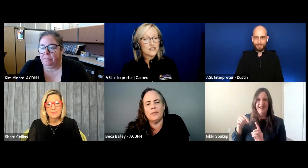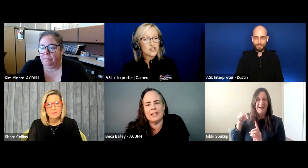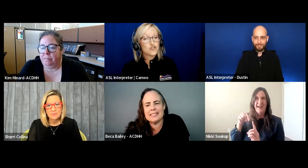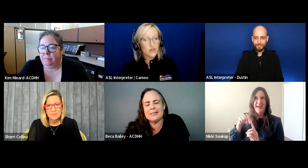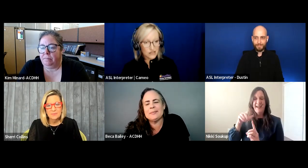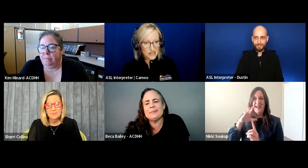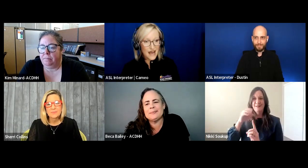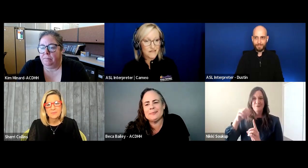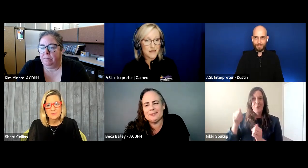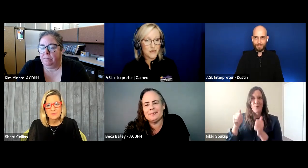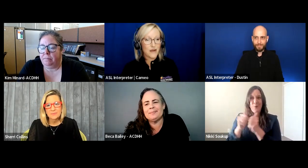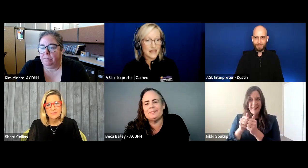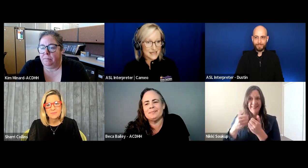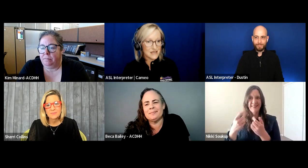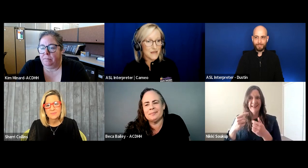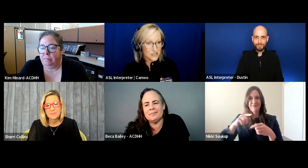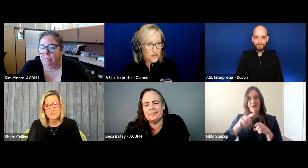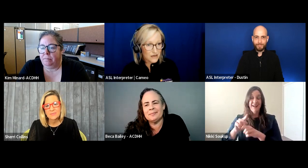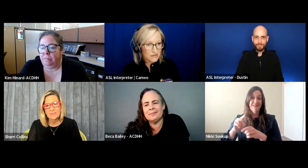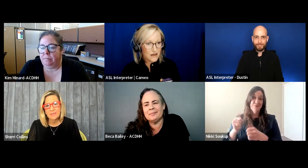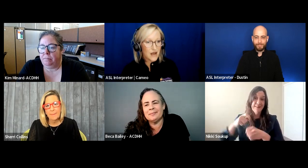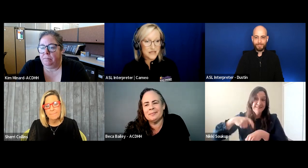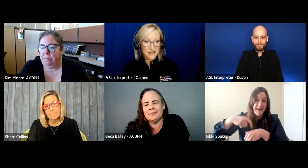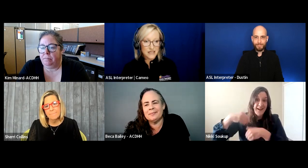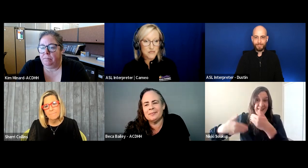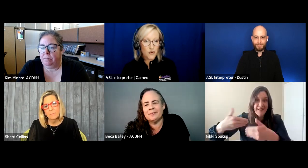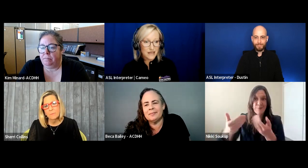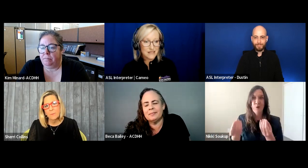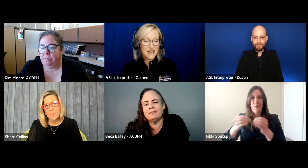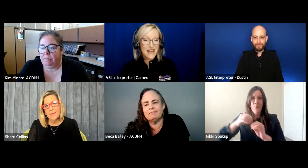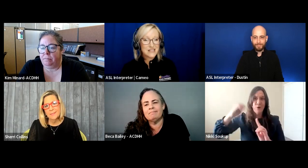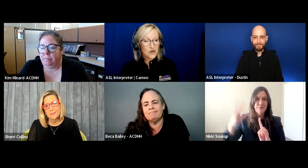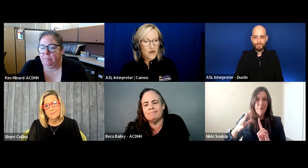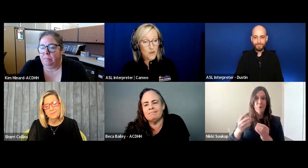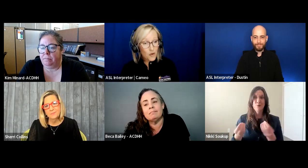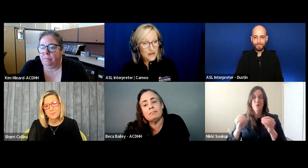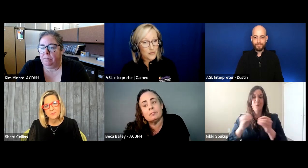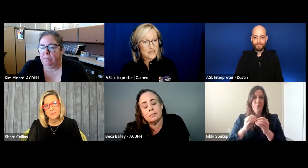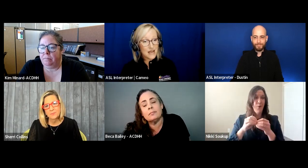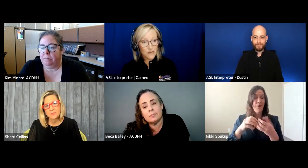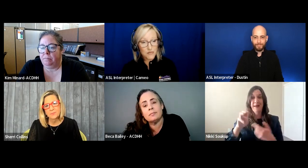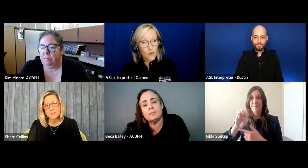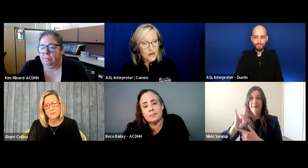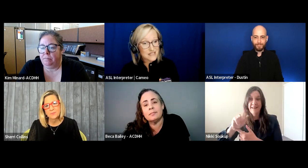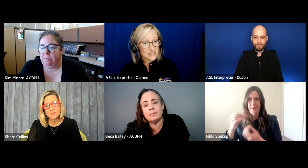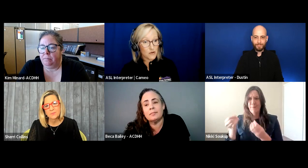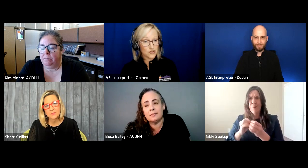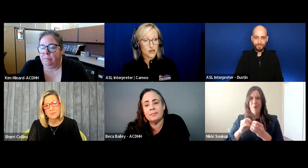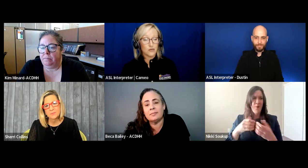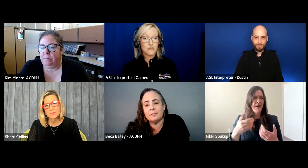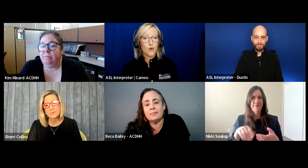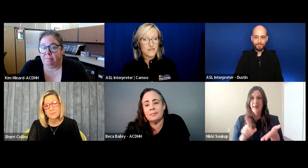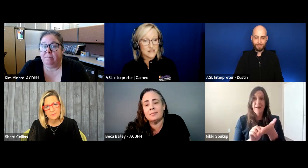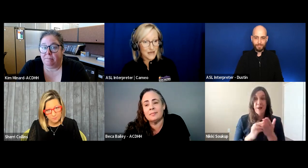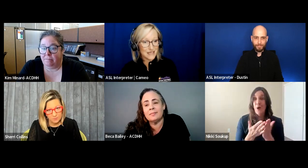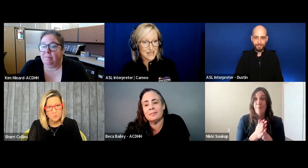We've struggled to have that be recognized in the mainstream up until this point. And so I'm hoping that with time, with more of this exposure,